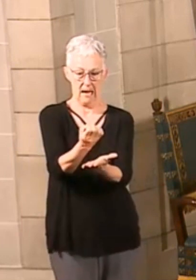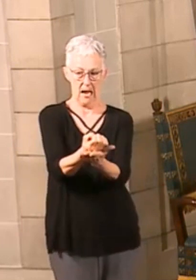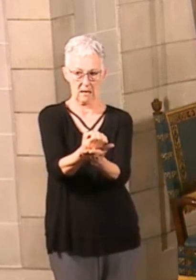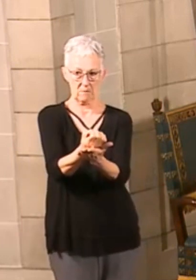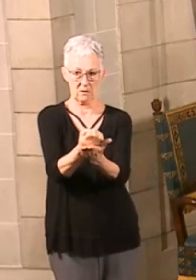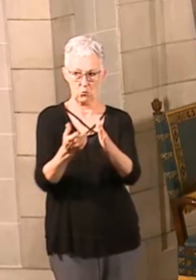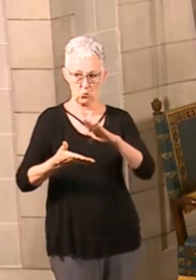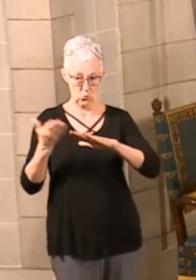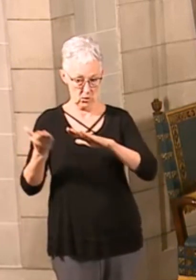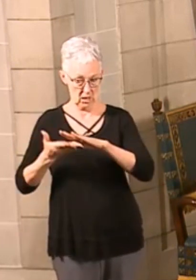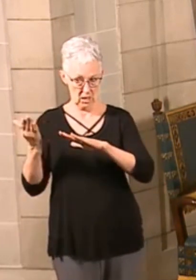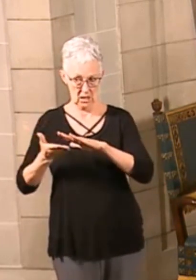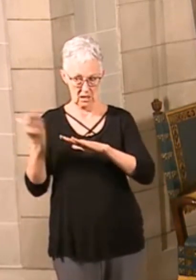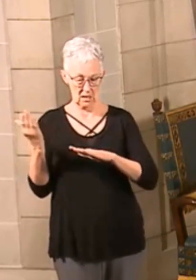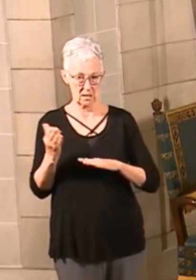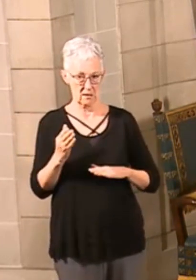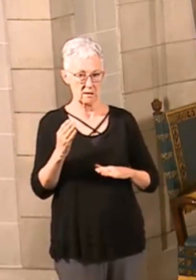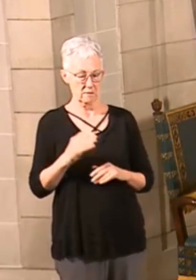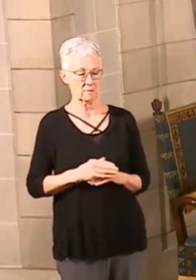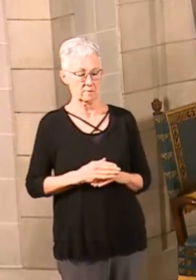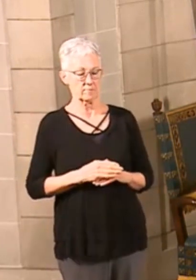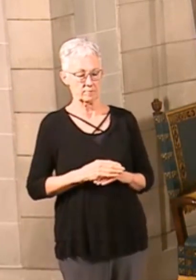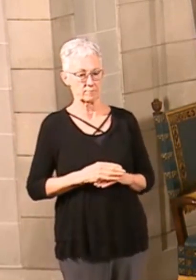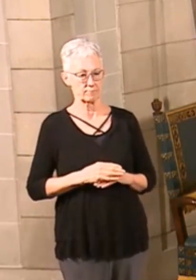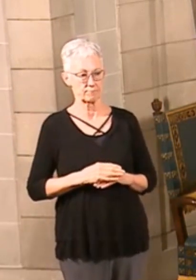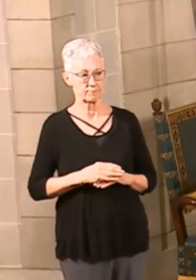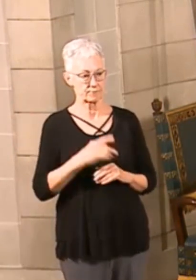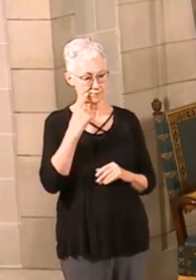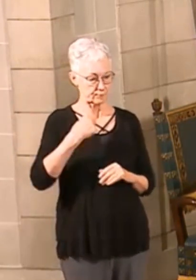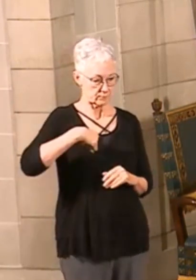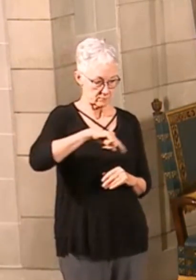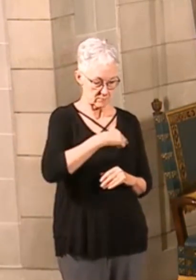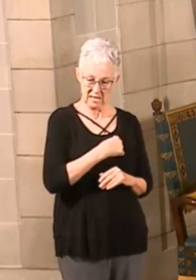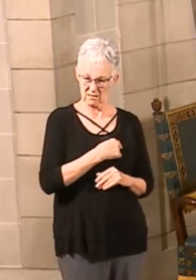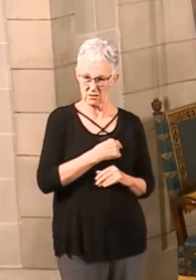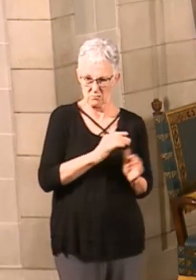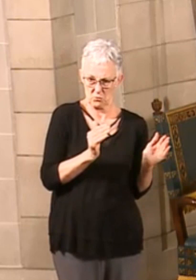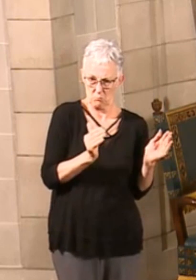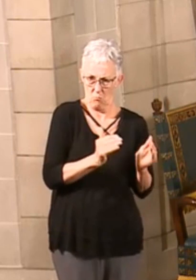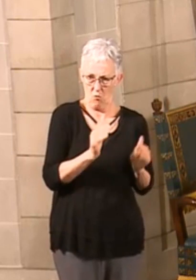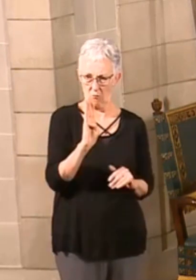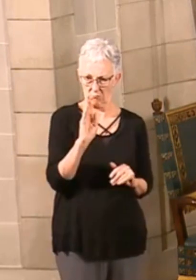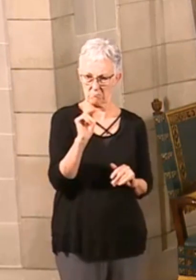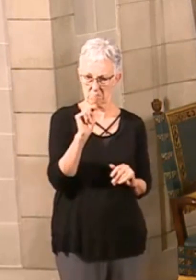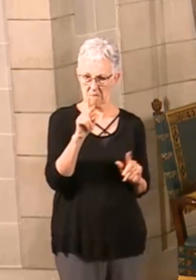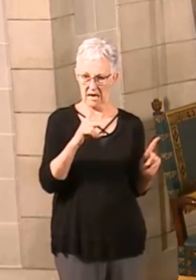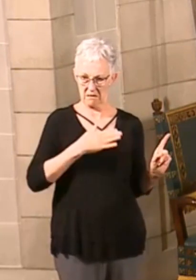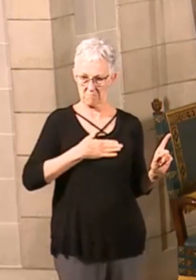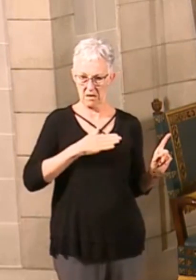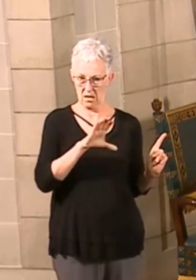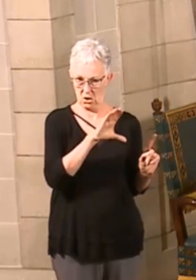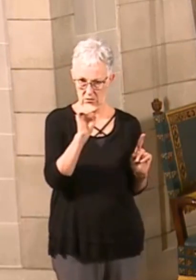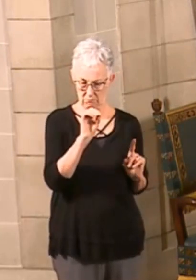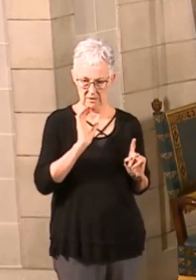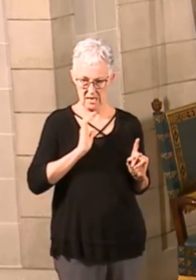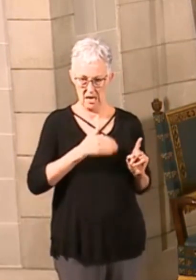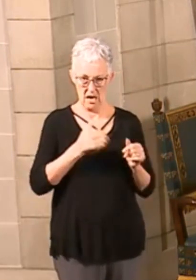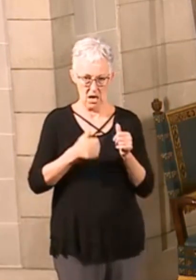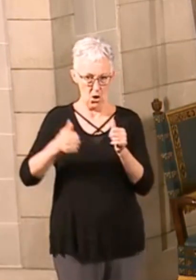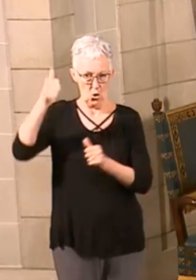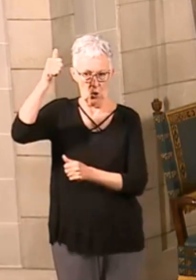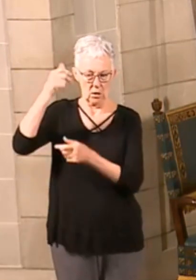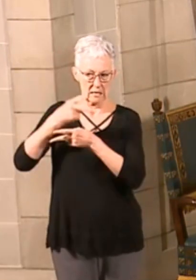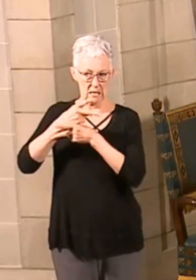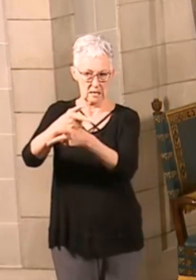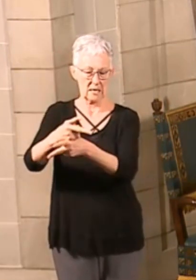event. And just want to share a couple things for us as a community bank and a community partner. Our Chief Lending Officer, Keith Jansen,